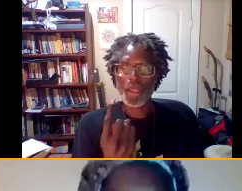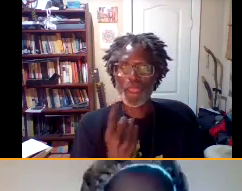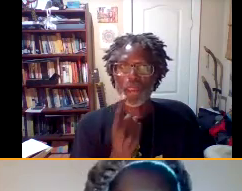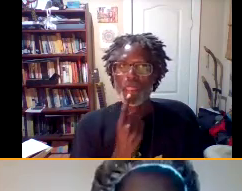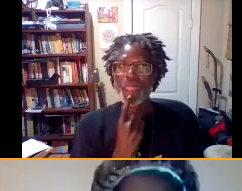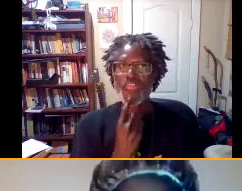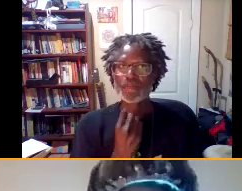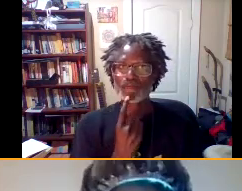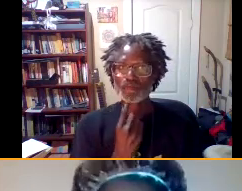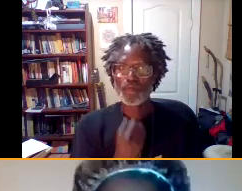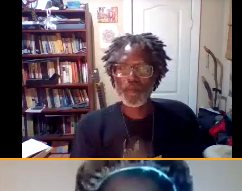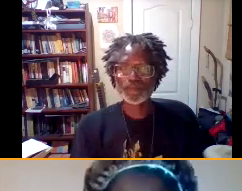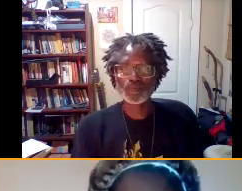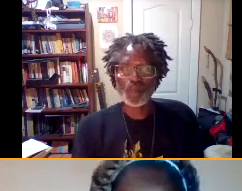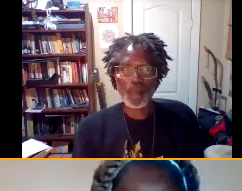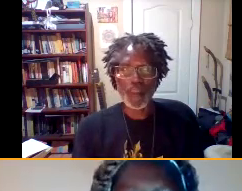Orange,